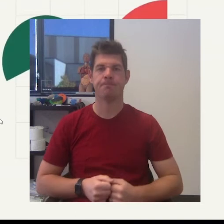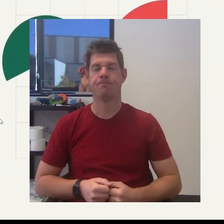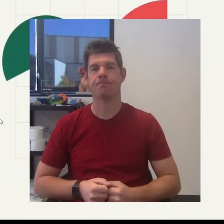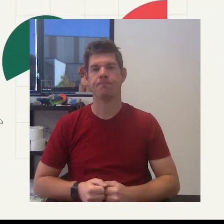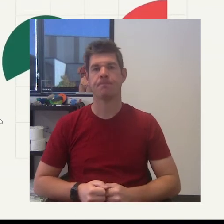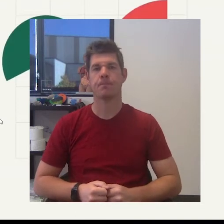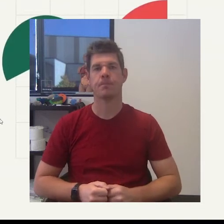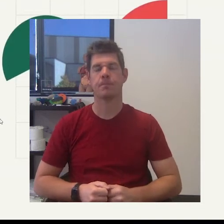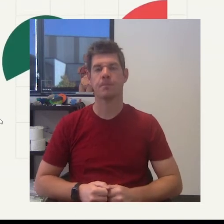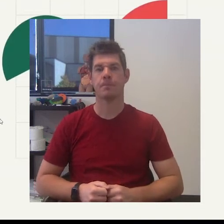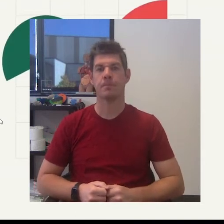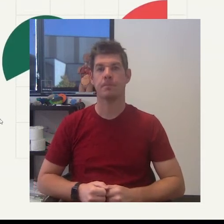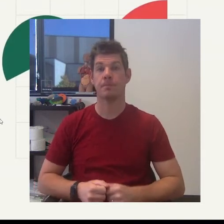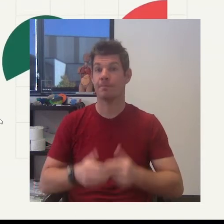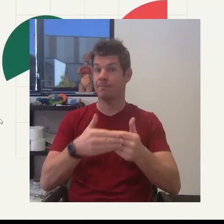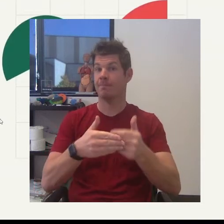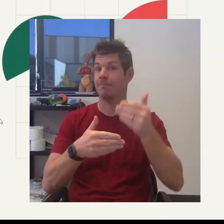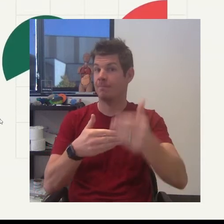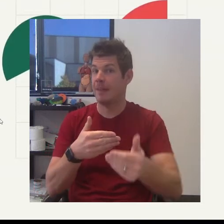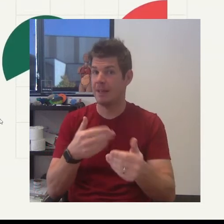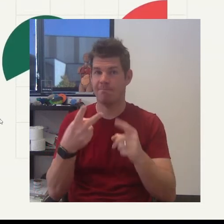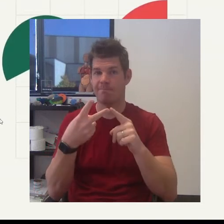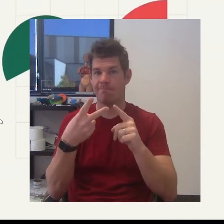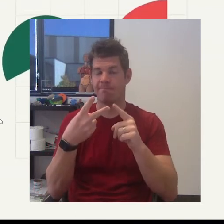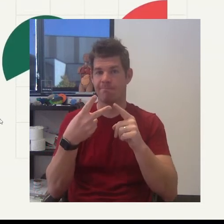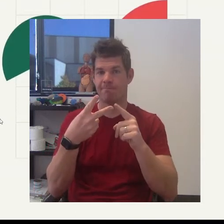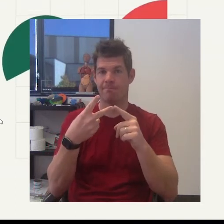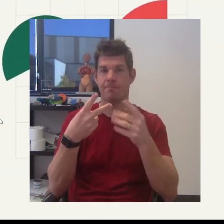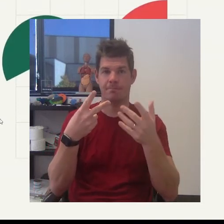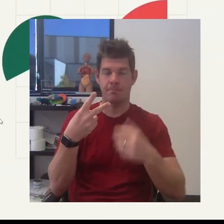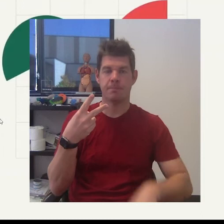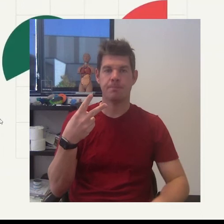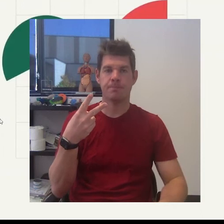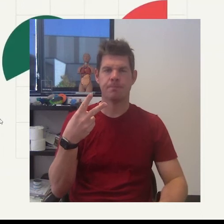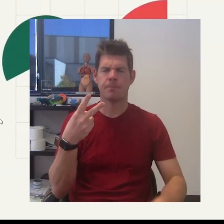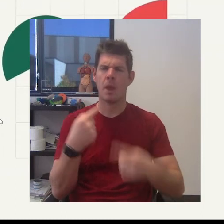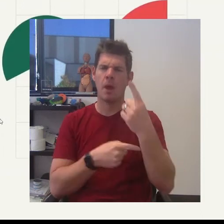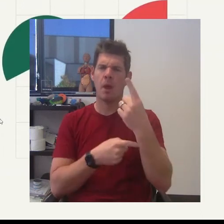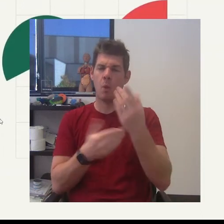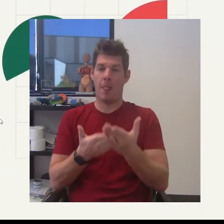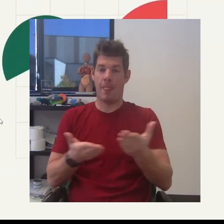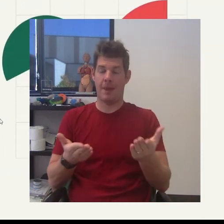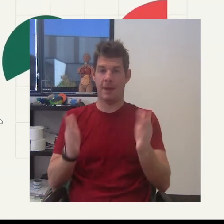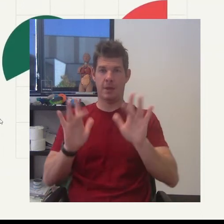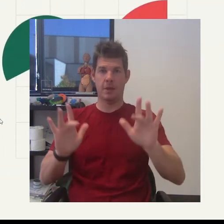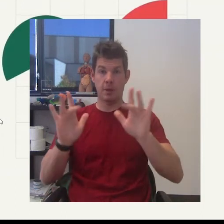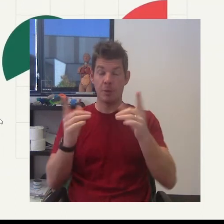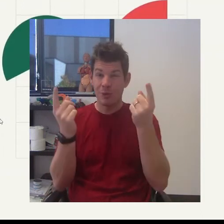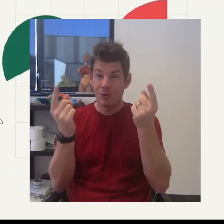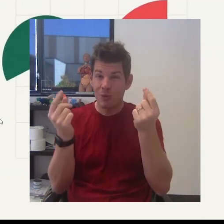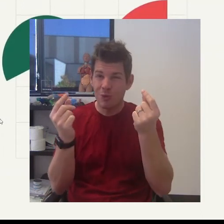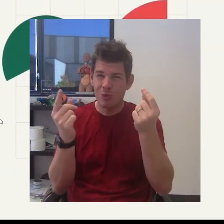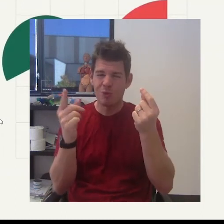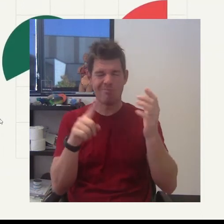going on the game. The next thing that you're going to do is one of the things that computers do